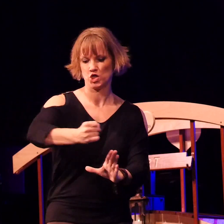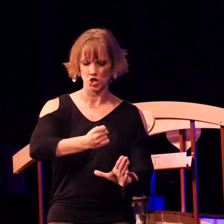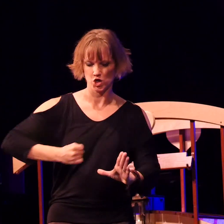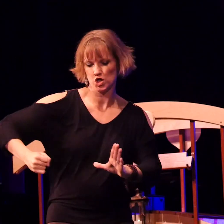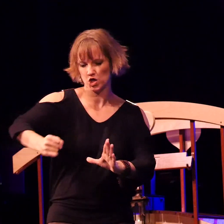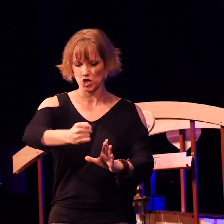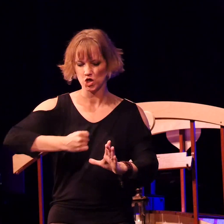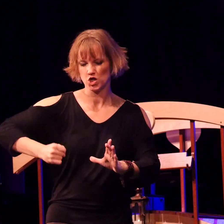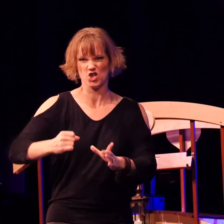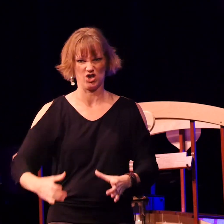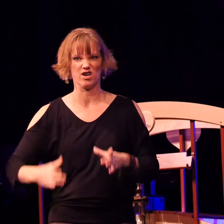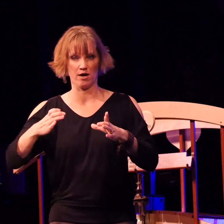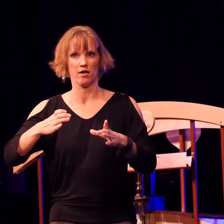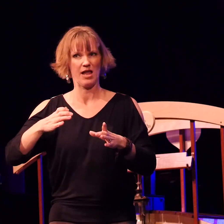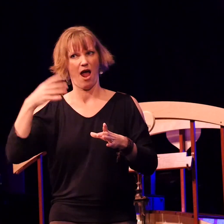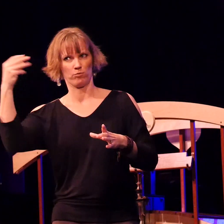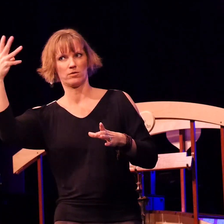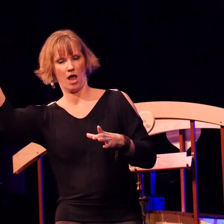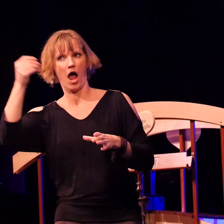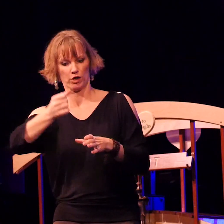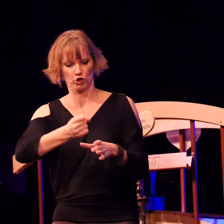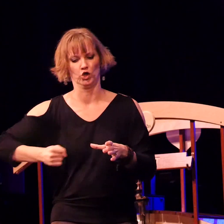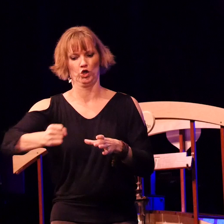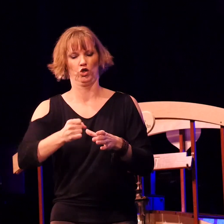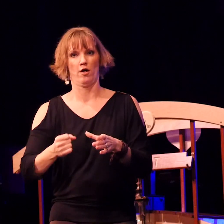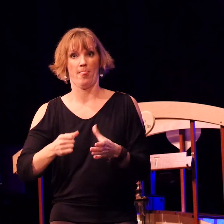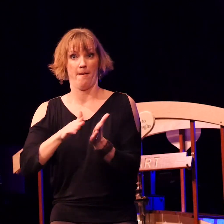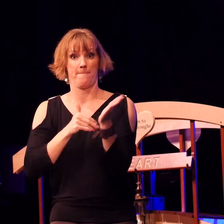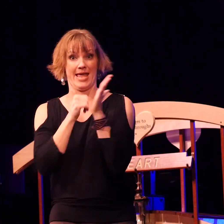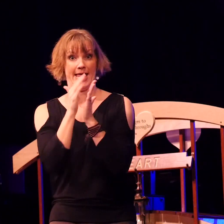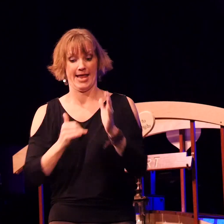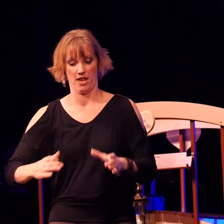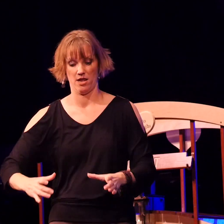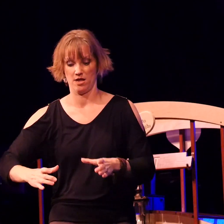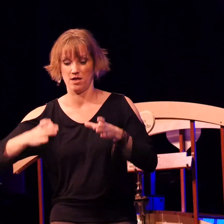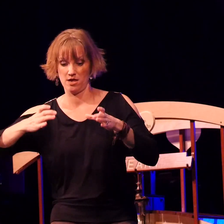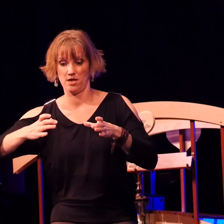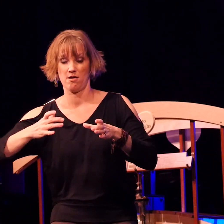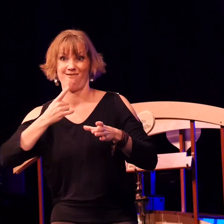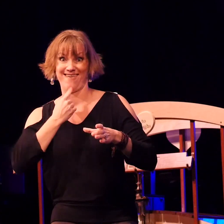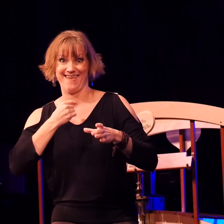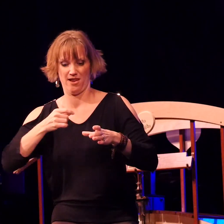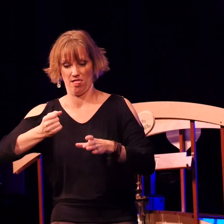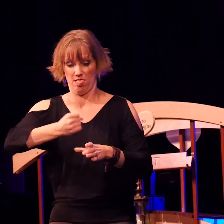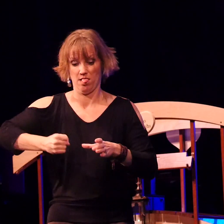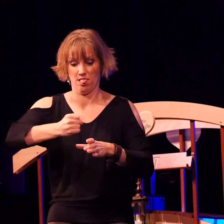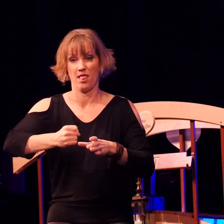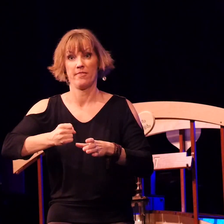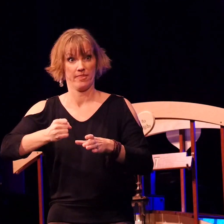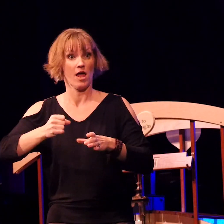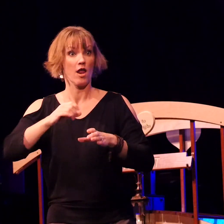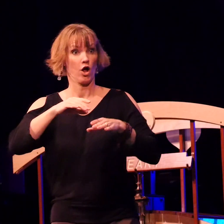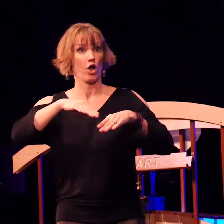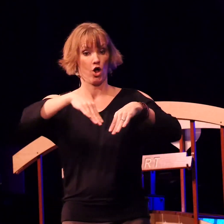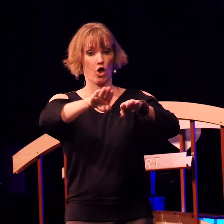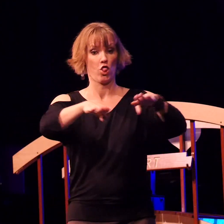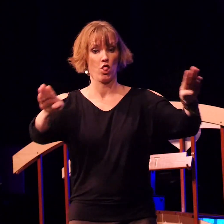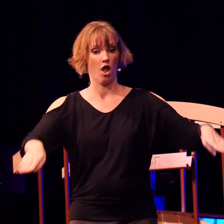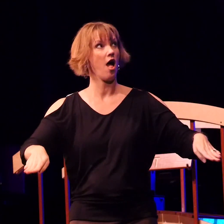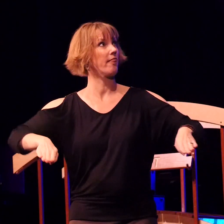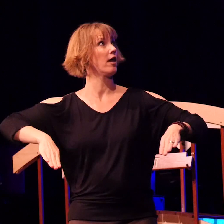paint out on his lawn. And then he put drop cloths under each